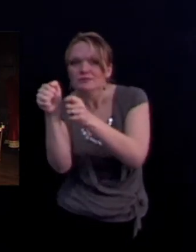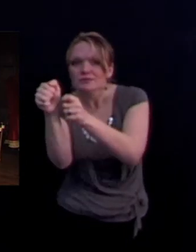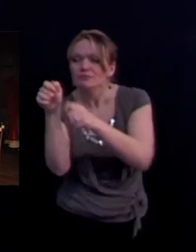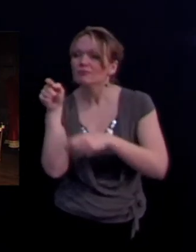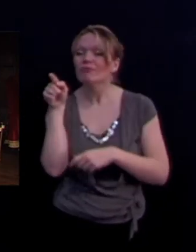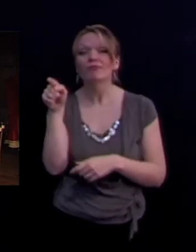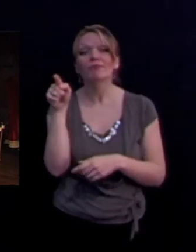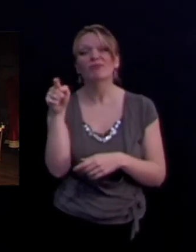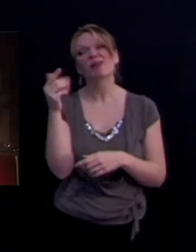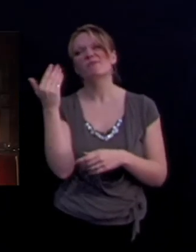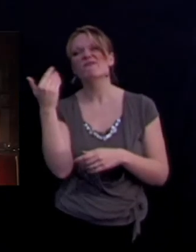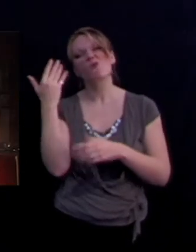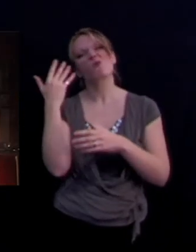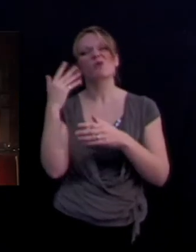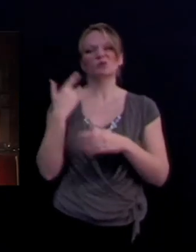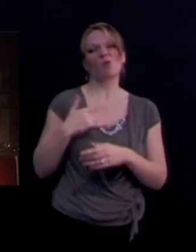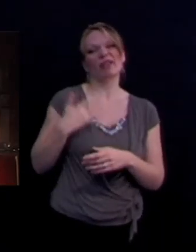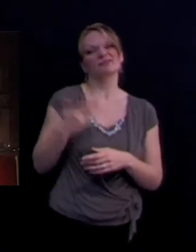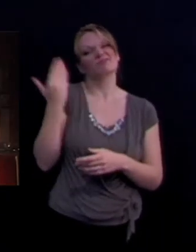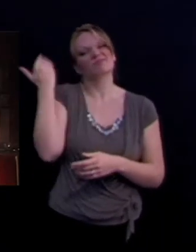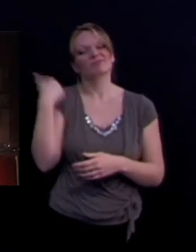probably once a privy.